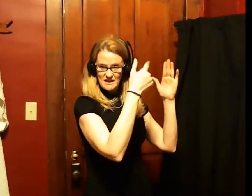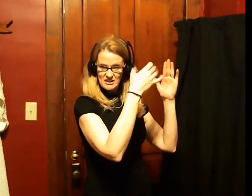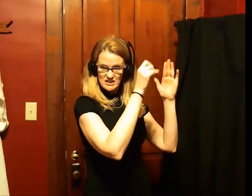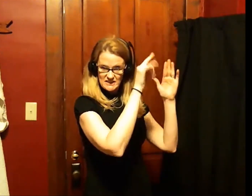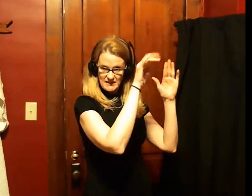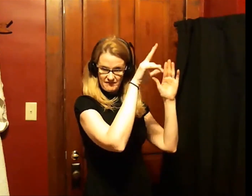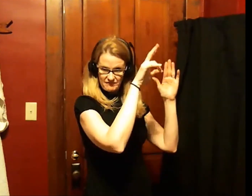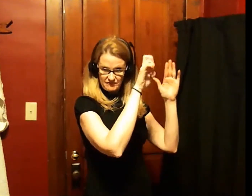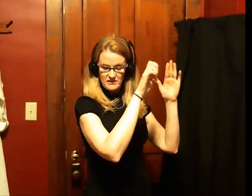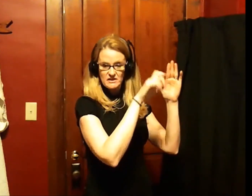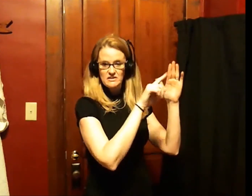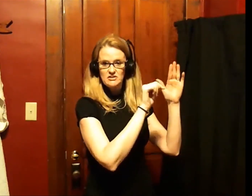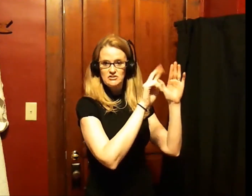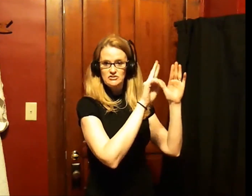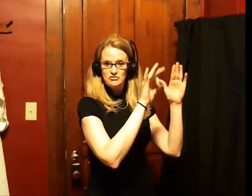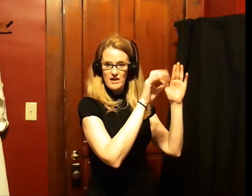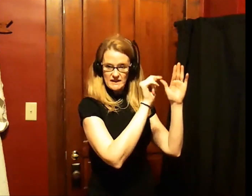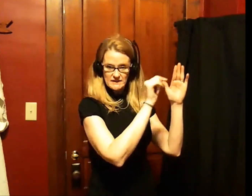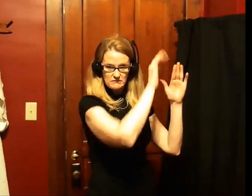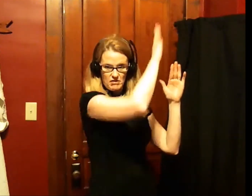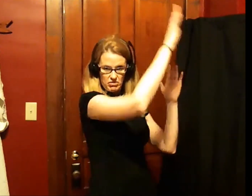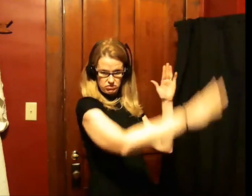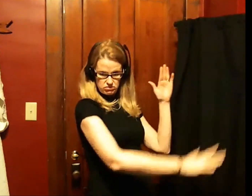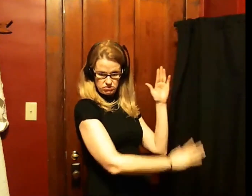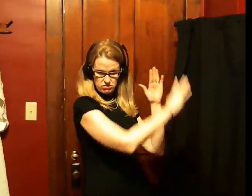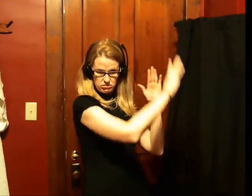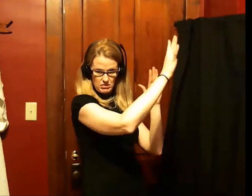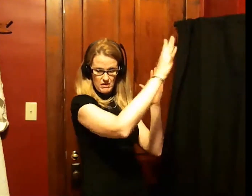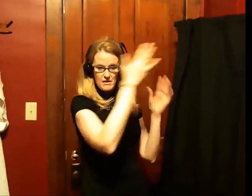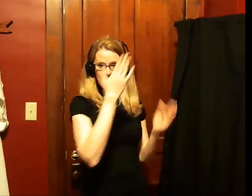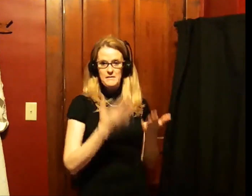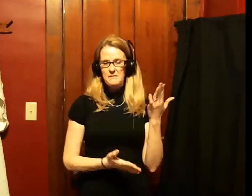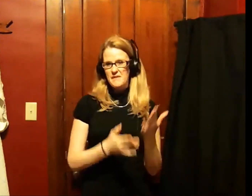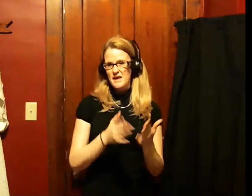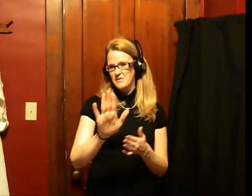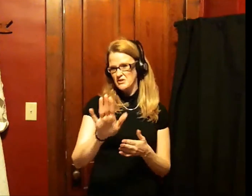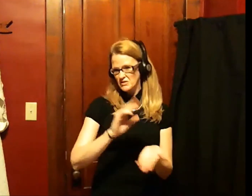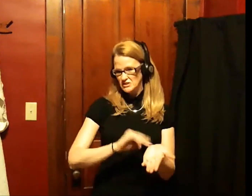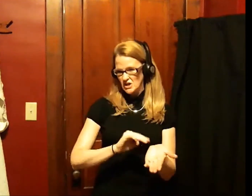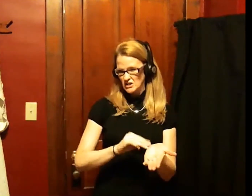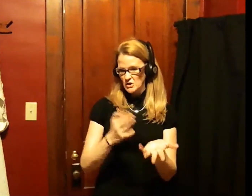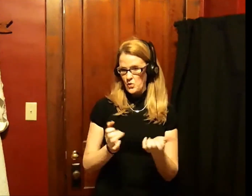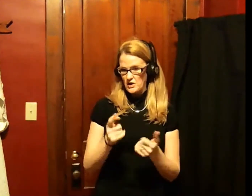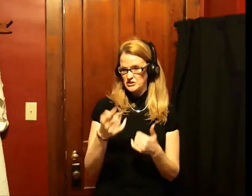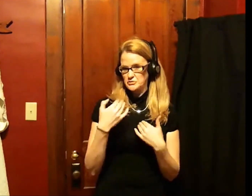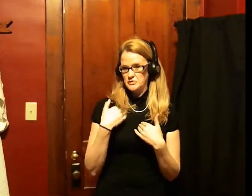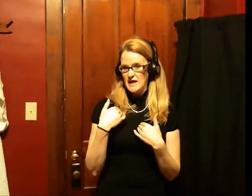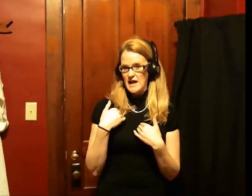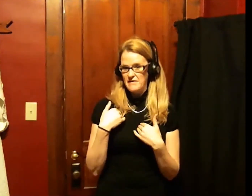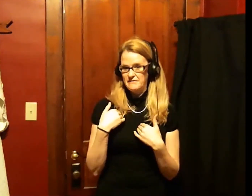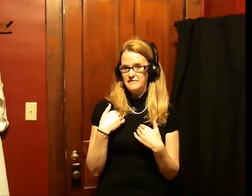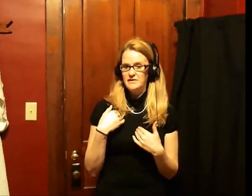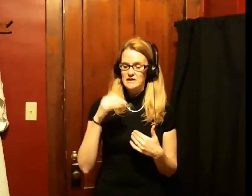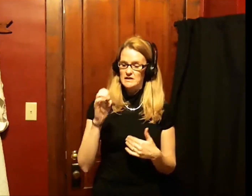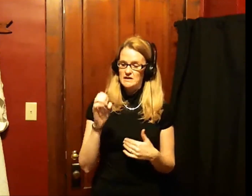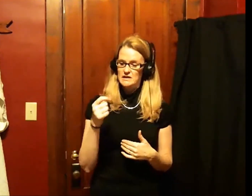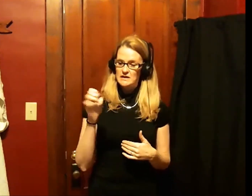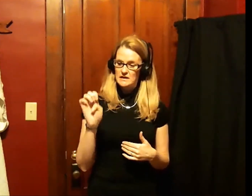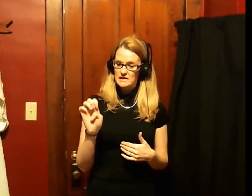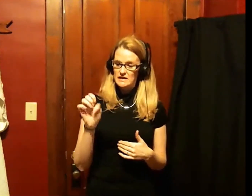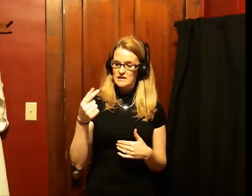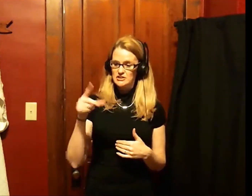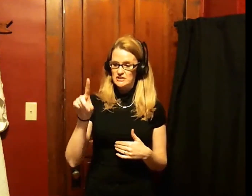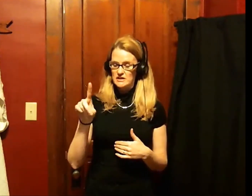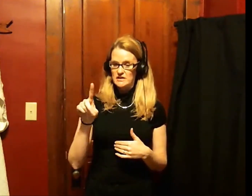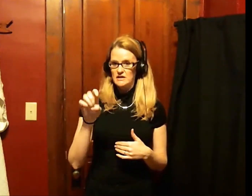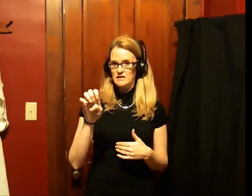with the top. You might have some problems that your doctor wants you to come in and have an exam called an EGD. It stands